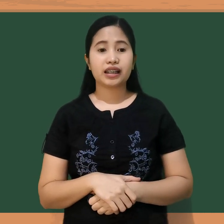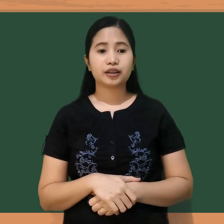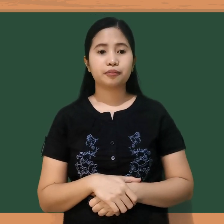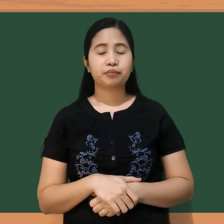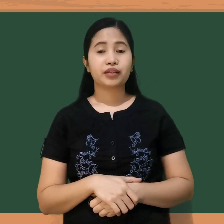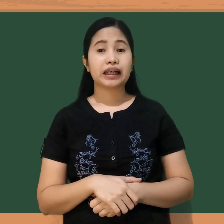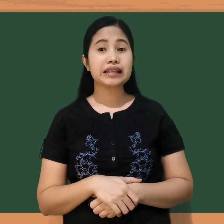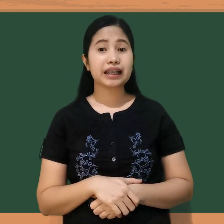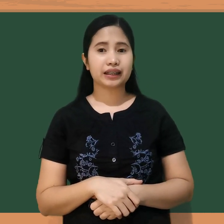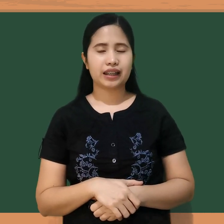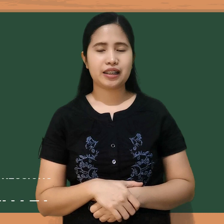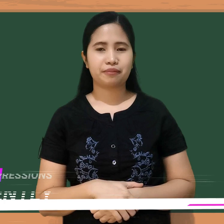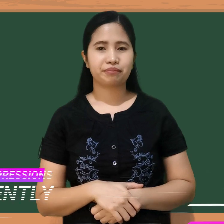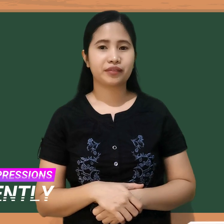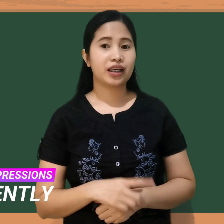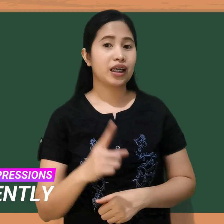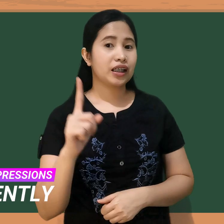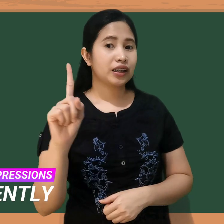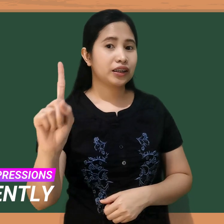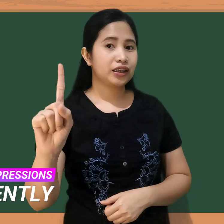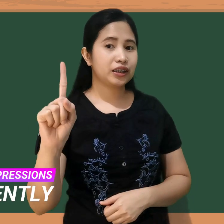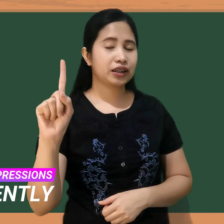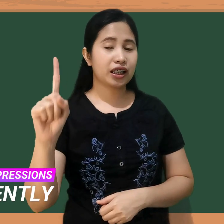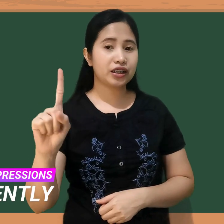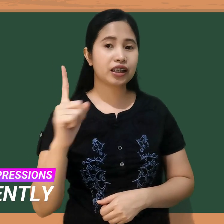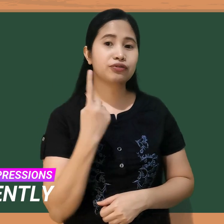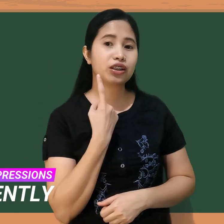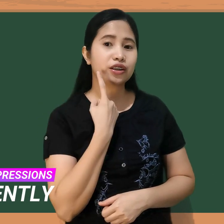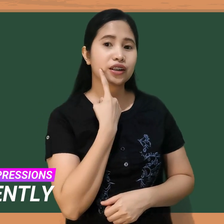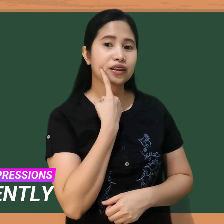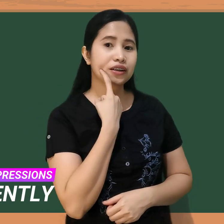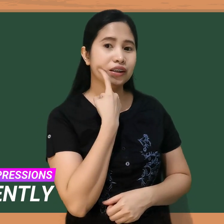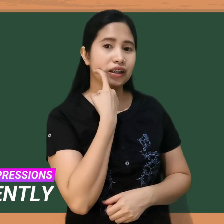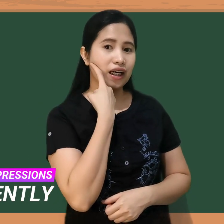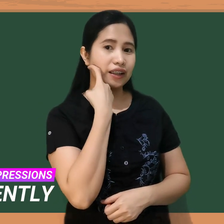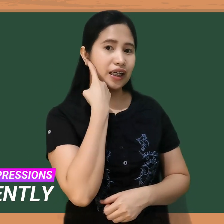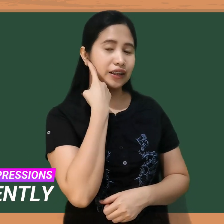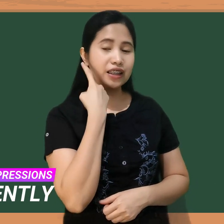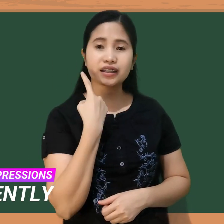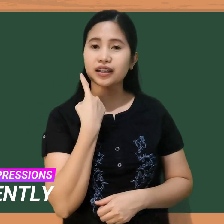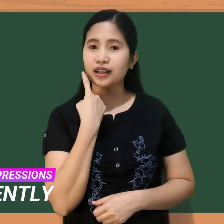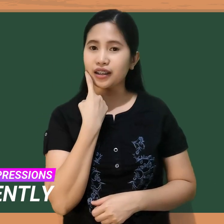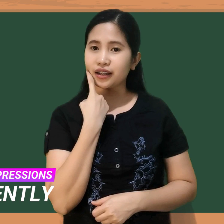is recently. This is the index finger. Ayan, recently.